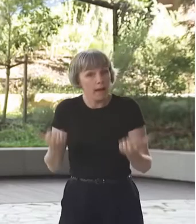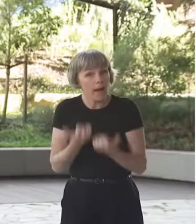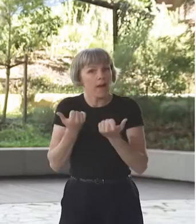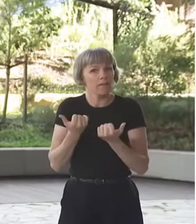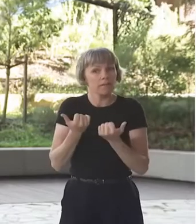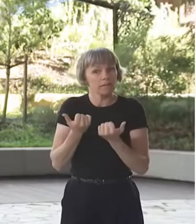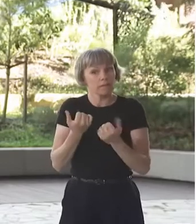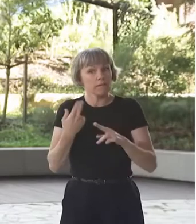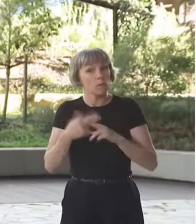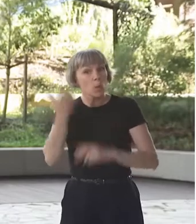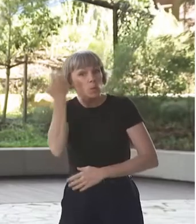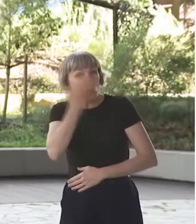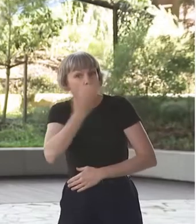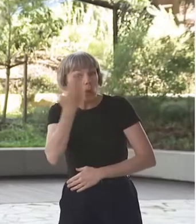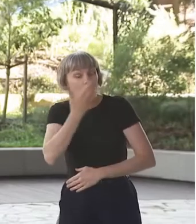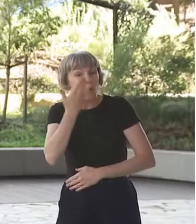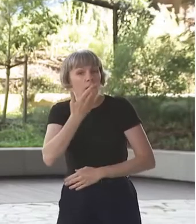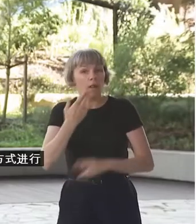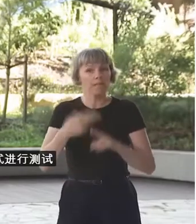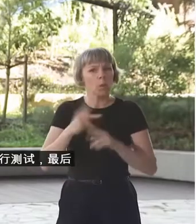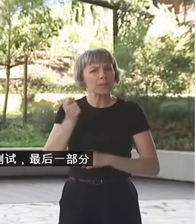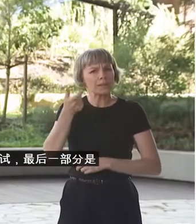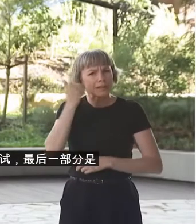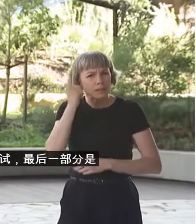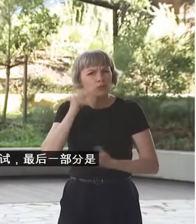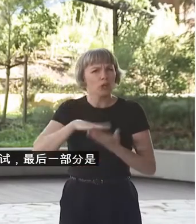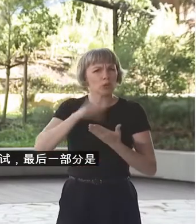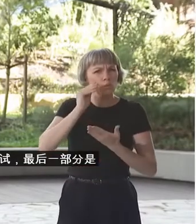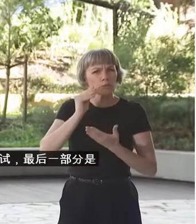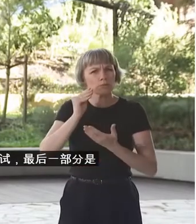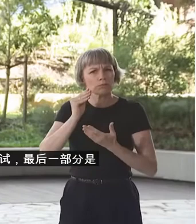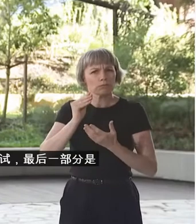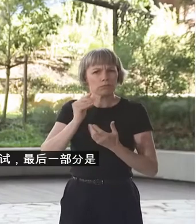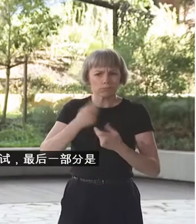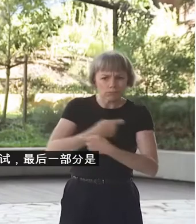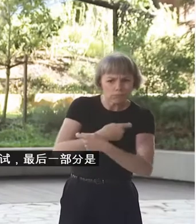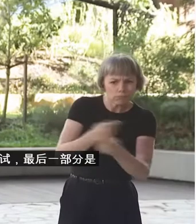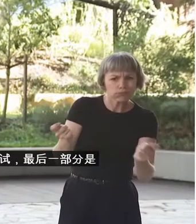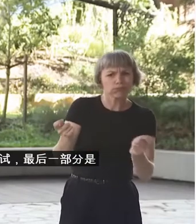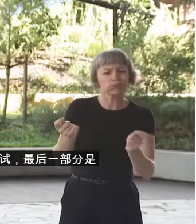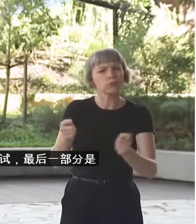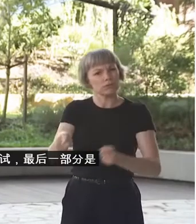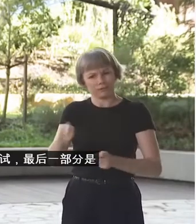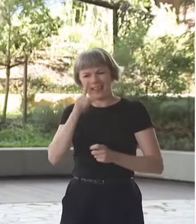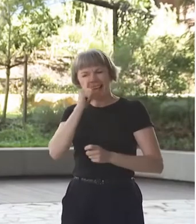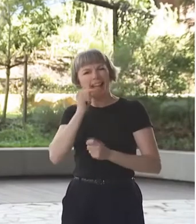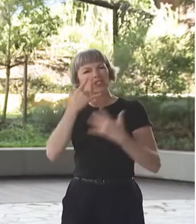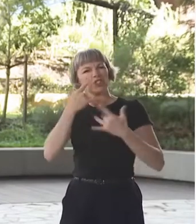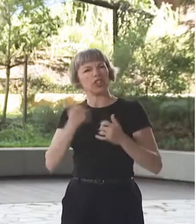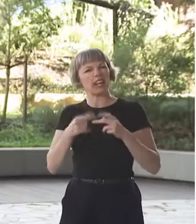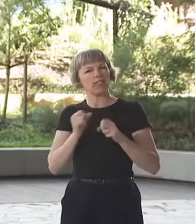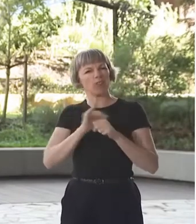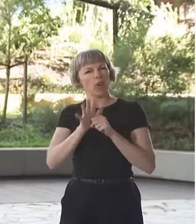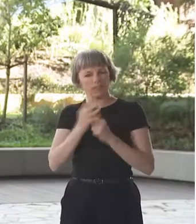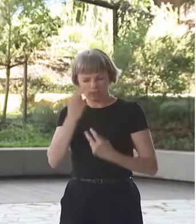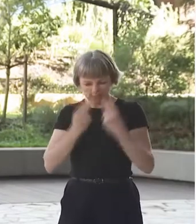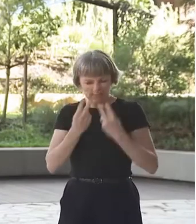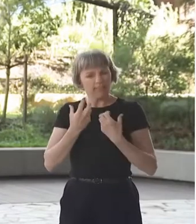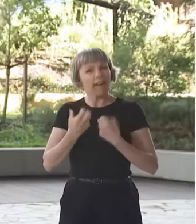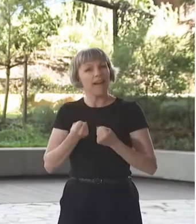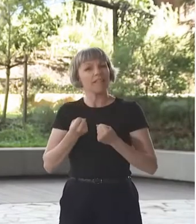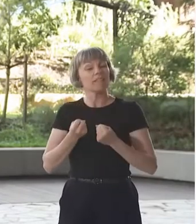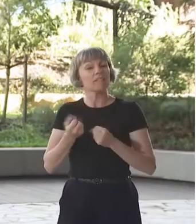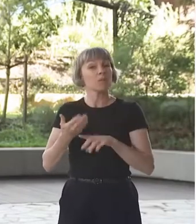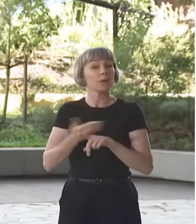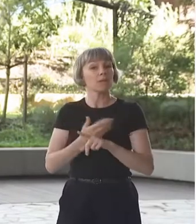of a testing day approach or a surveillance approach? What was the last part, Tom? Is the supply of RABs informing how you actually use them in the